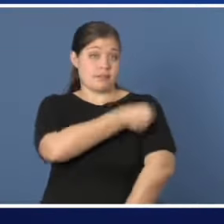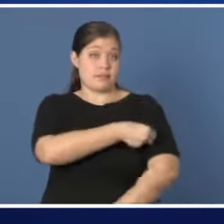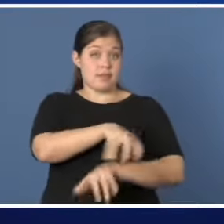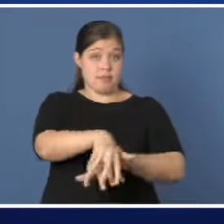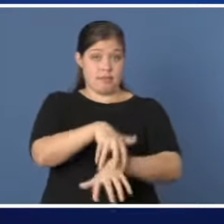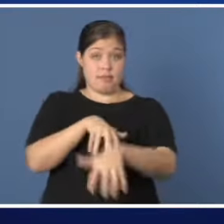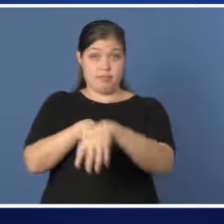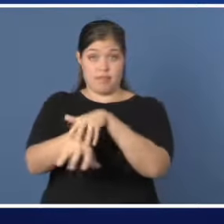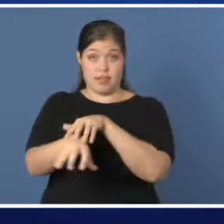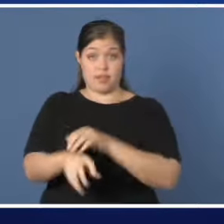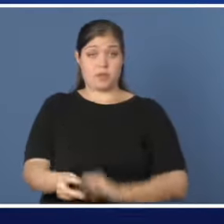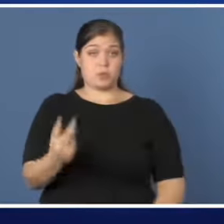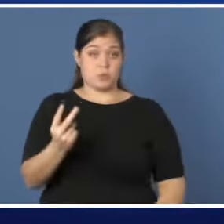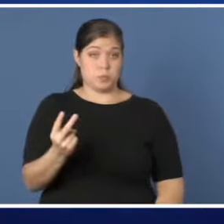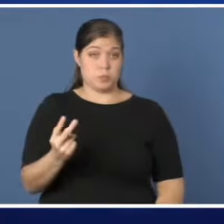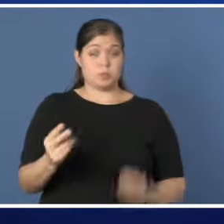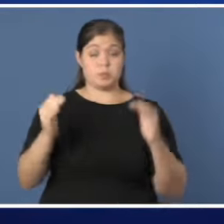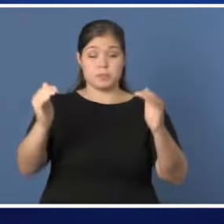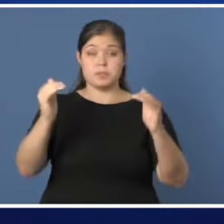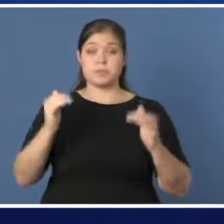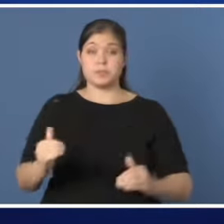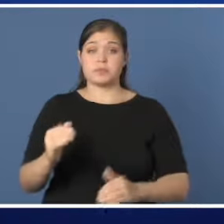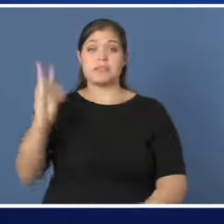latex gloves, 2 pairs,